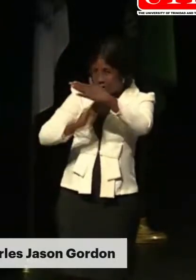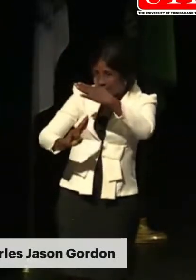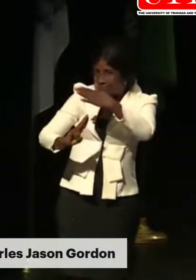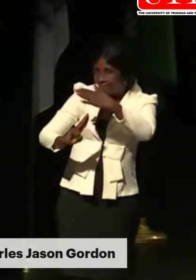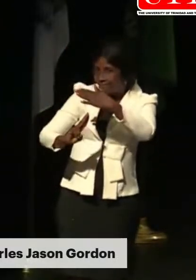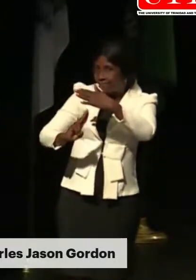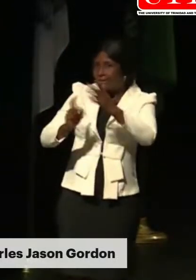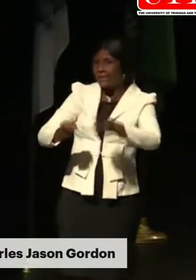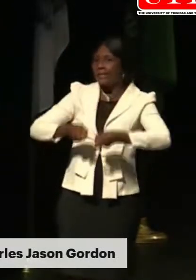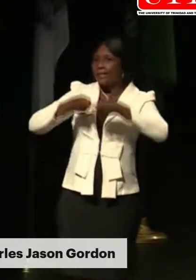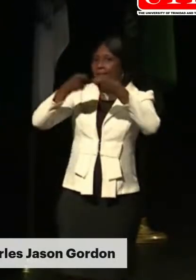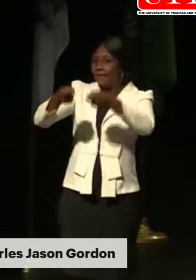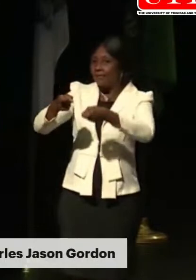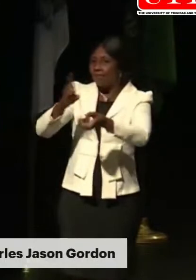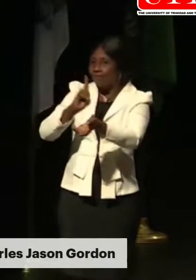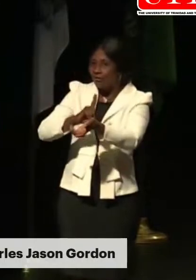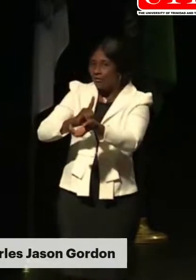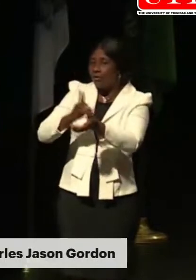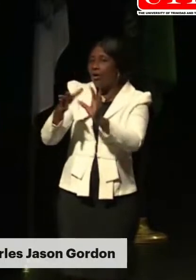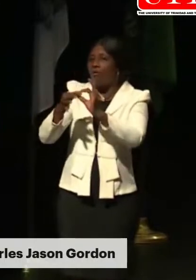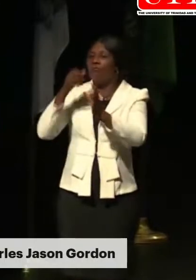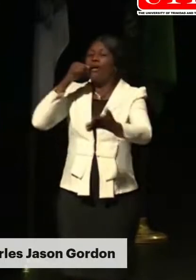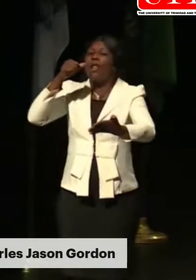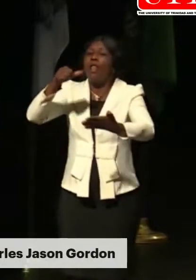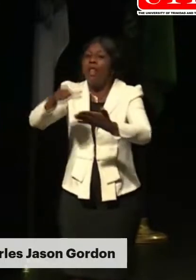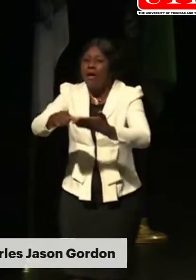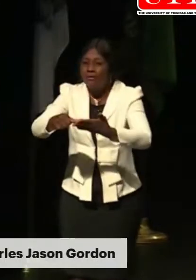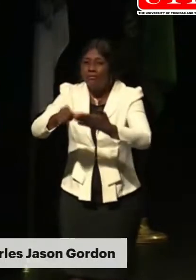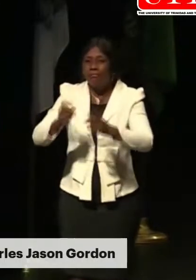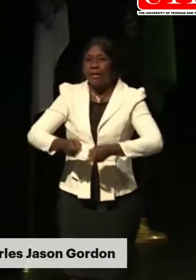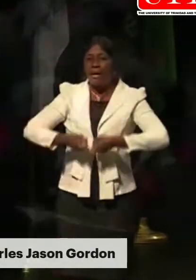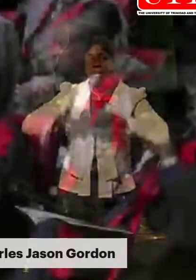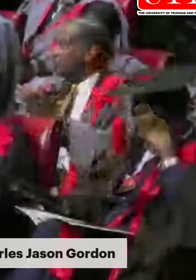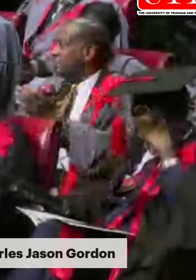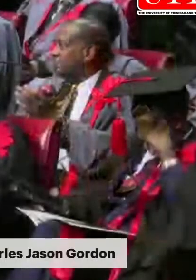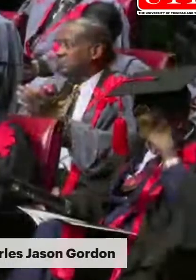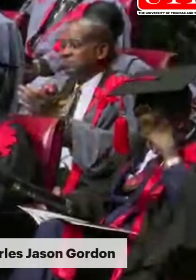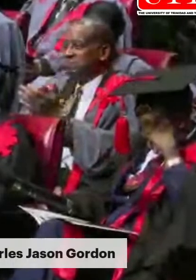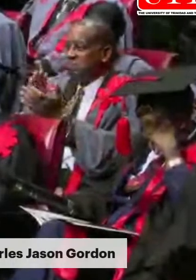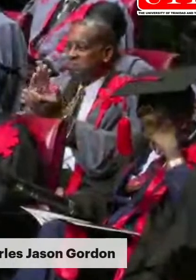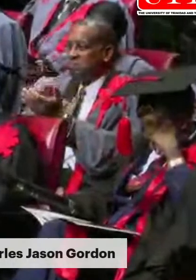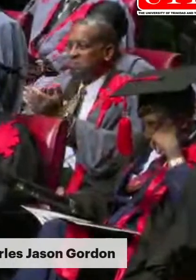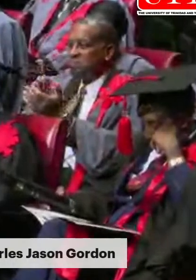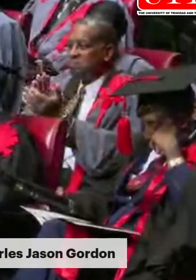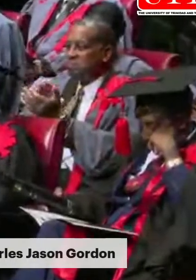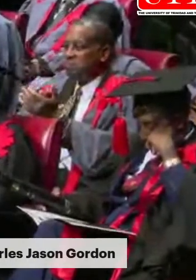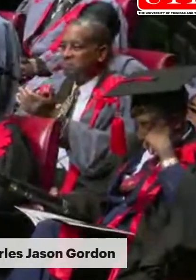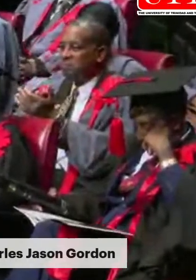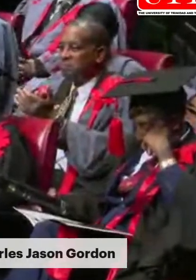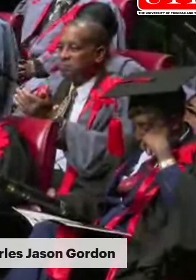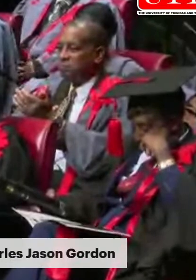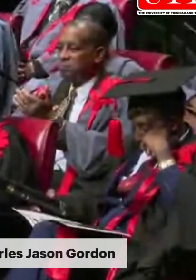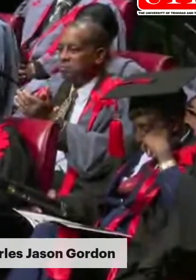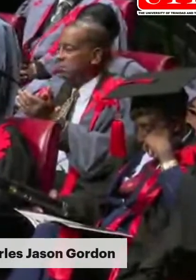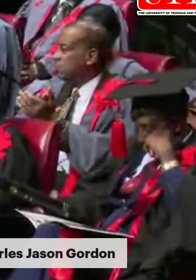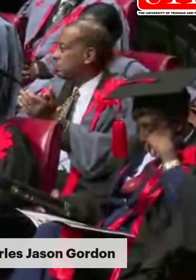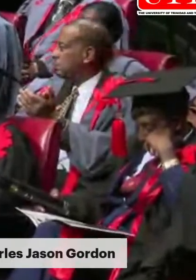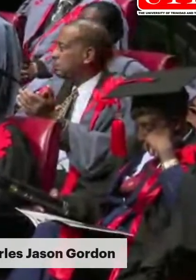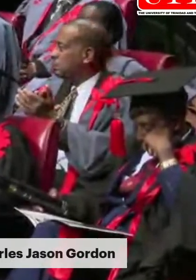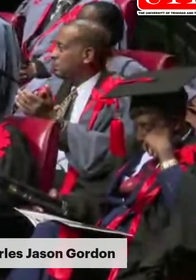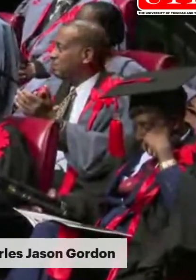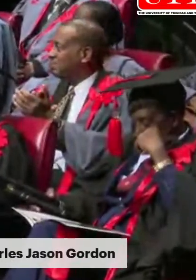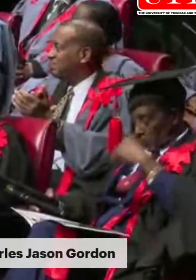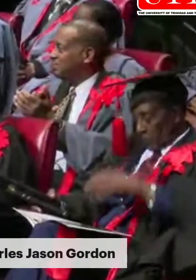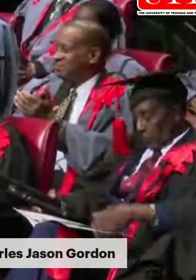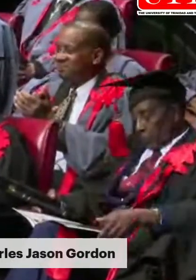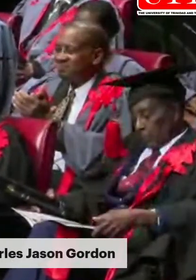Honorary Doctor of Humane Letters upon Charles Jason Gordon. Chancellor,